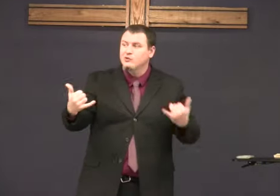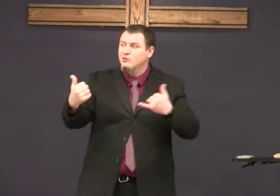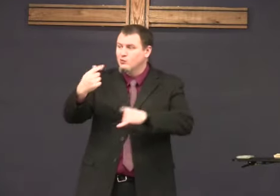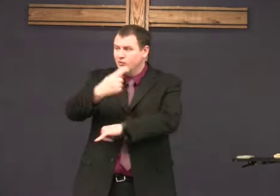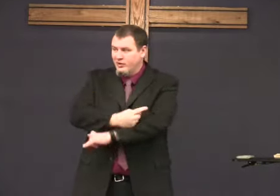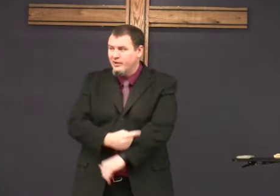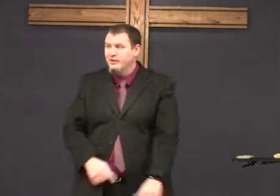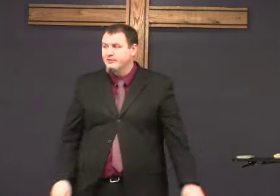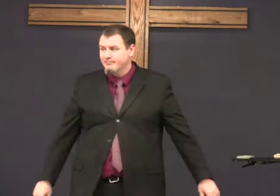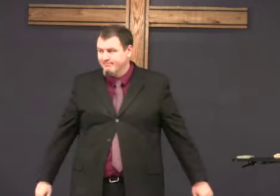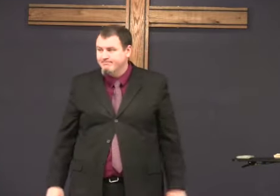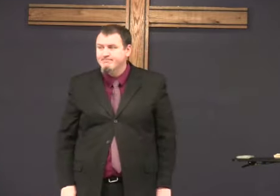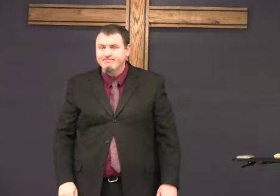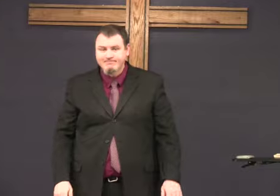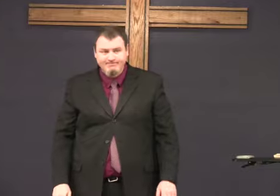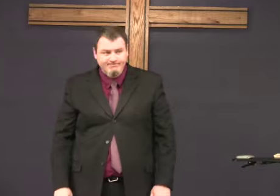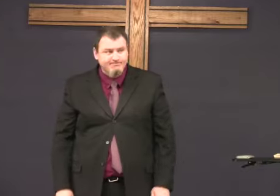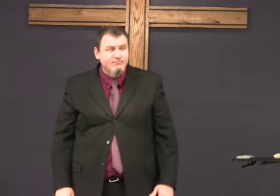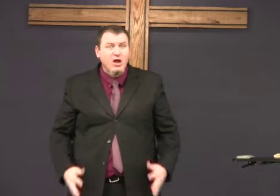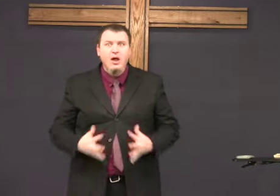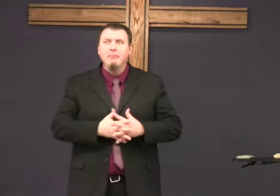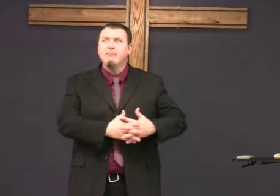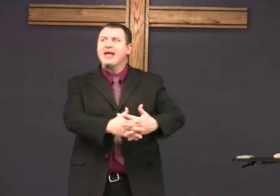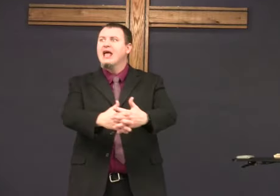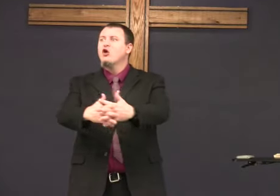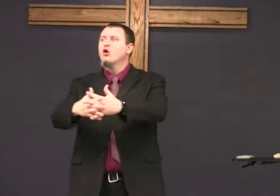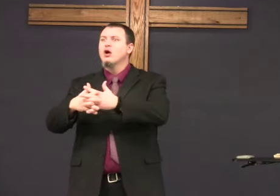That's the message that you and I need today.